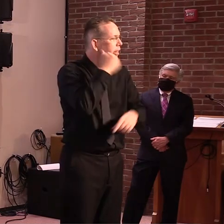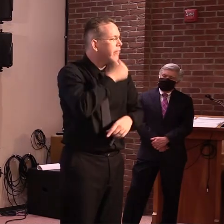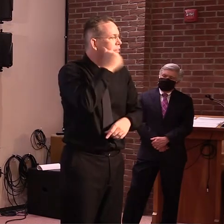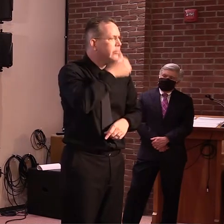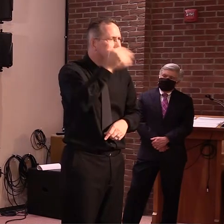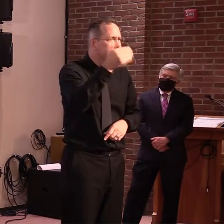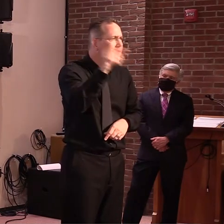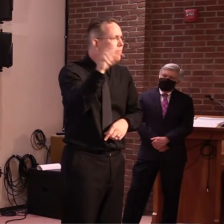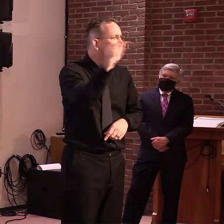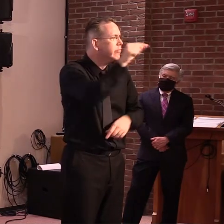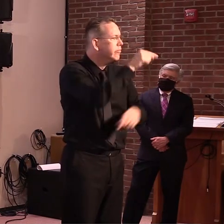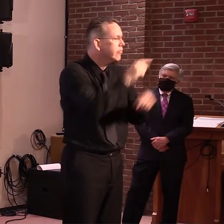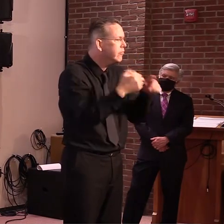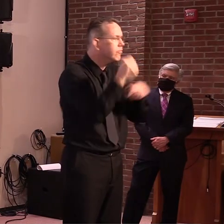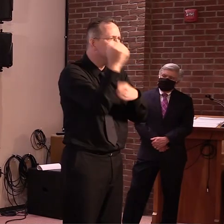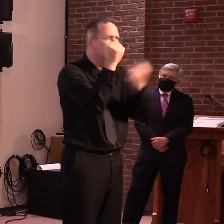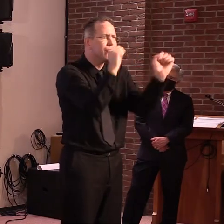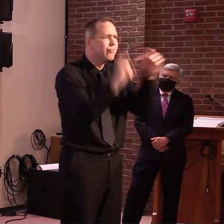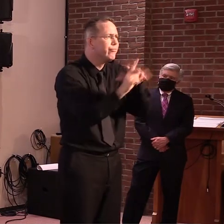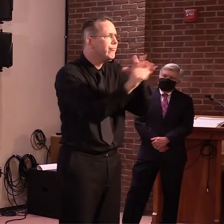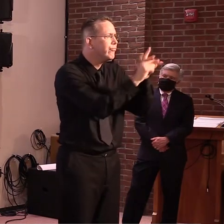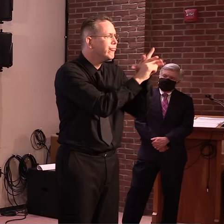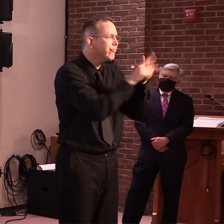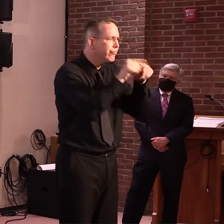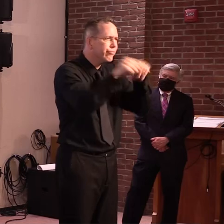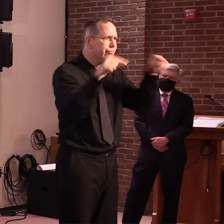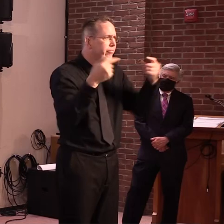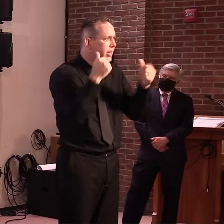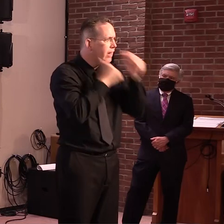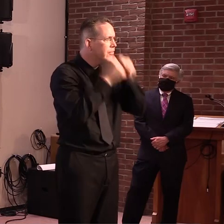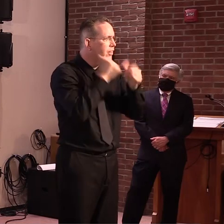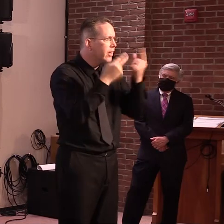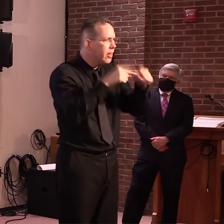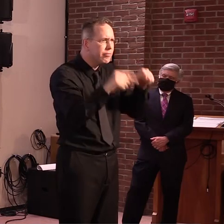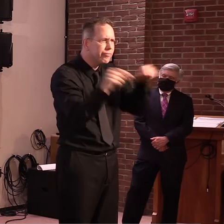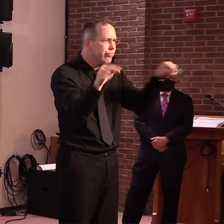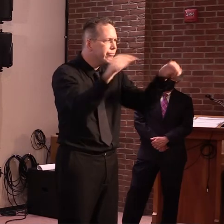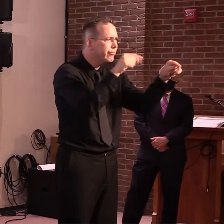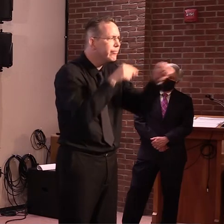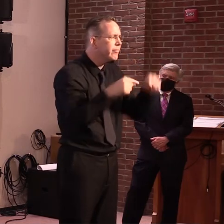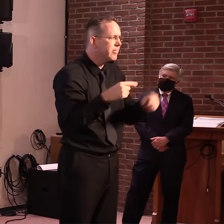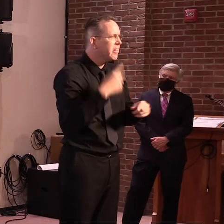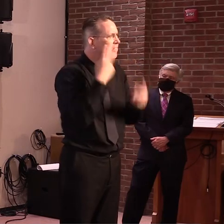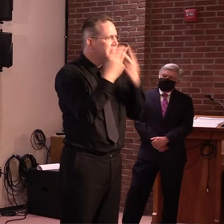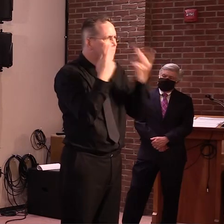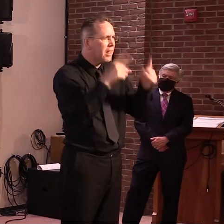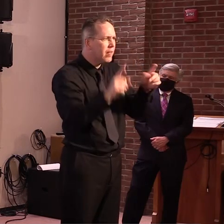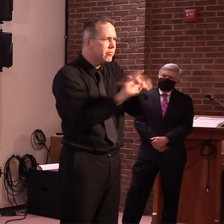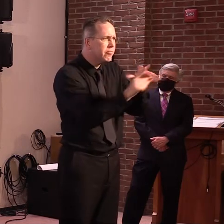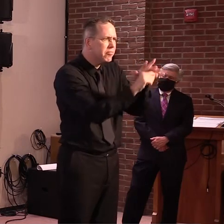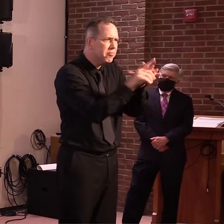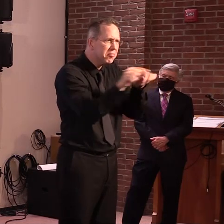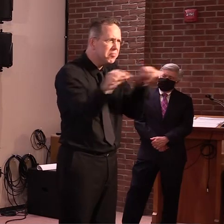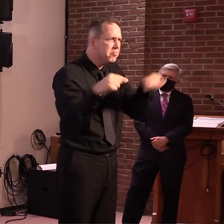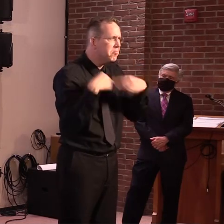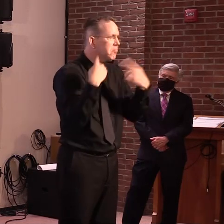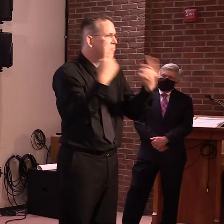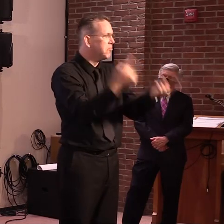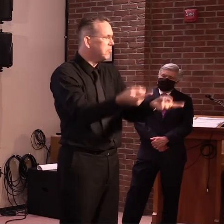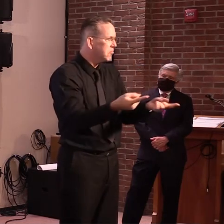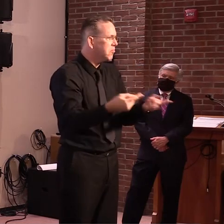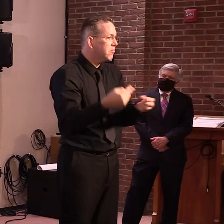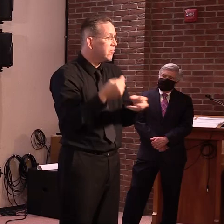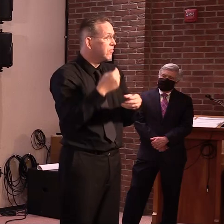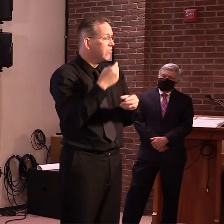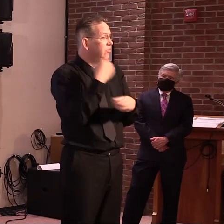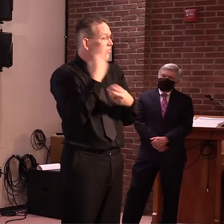that's wonderful, you know, regarding the cause and why people are out there and feel so passionate and strong about what